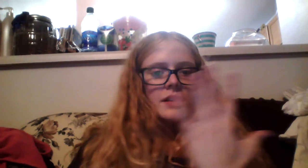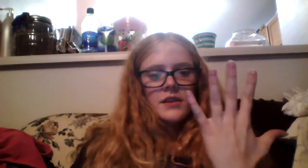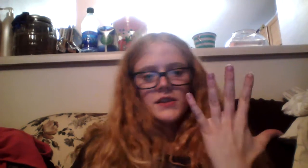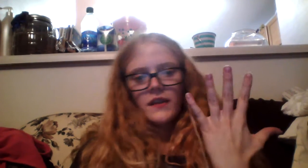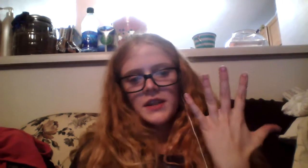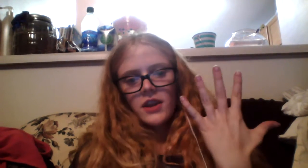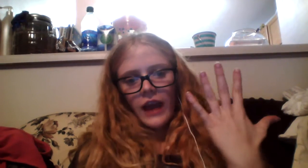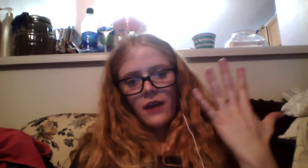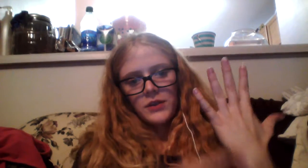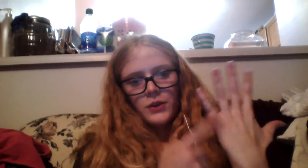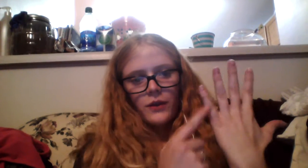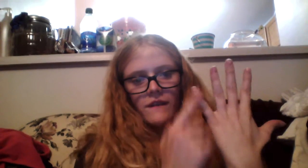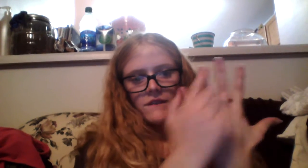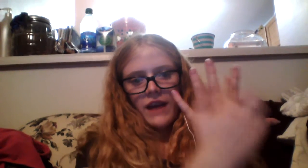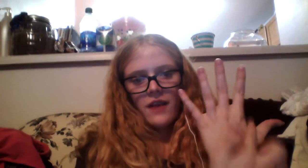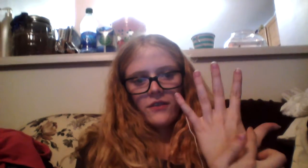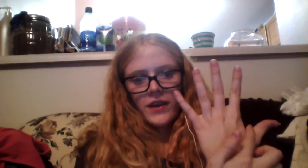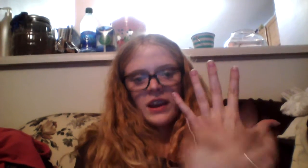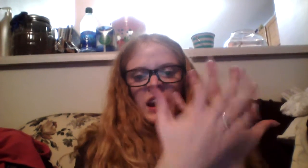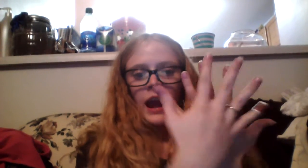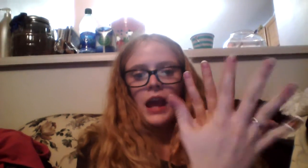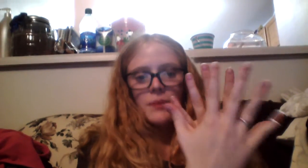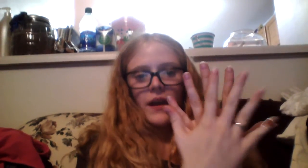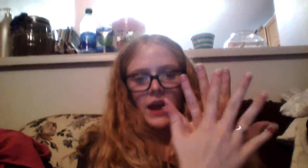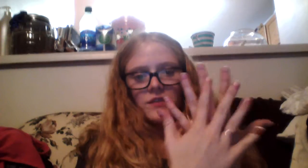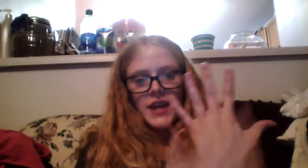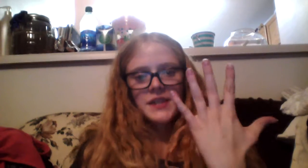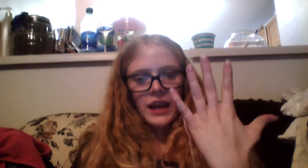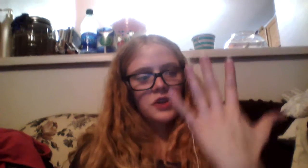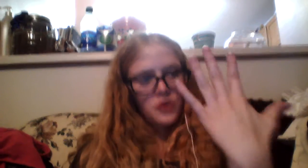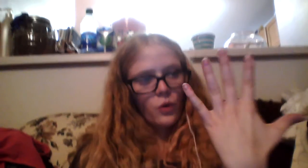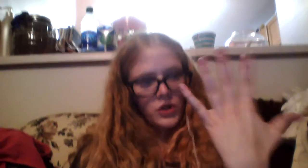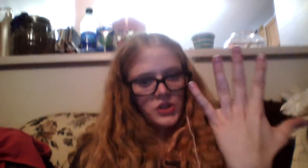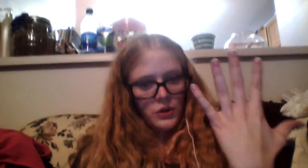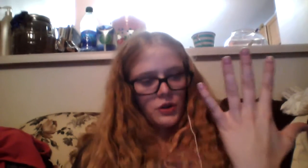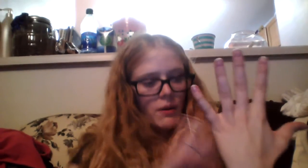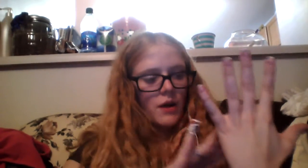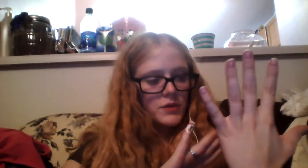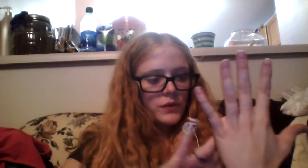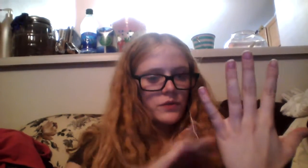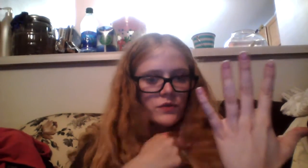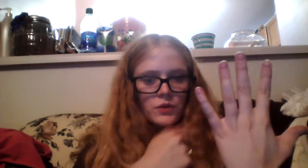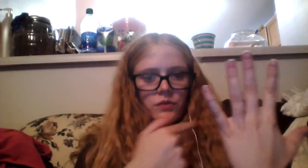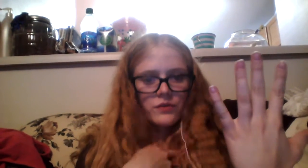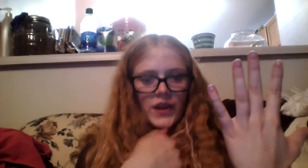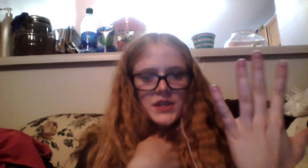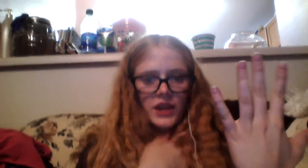Five. So that's how you count to five. Keep your hand facing towards you. Your palms facing you.